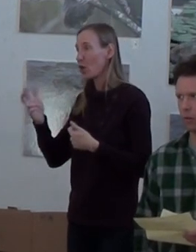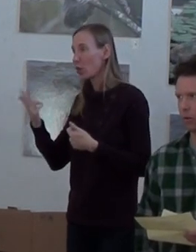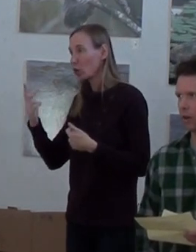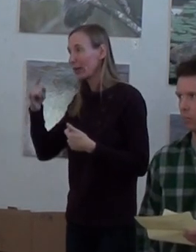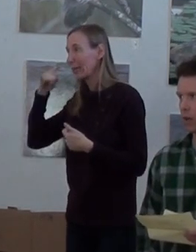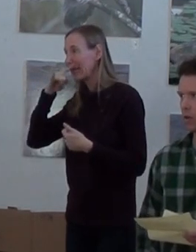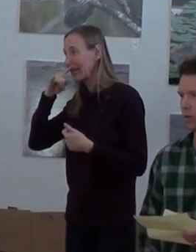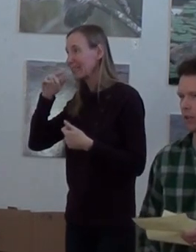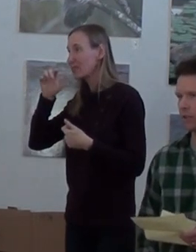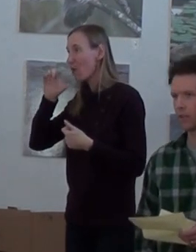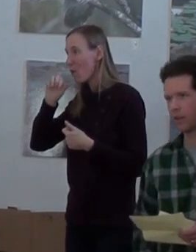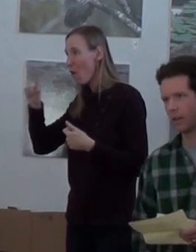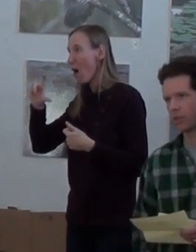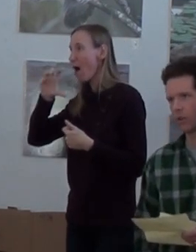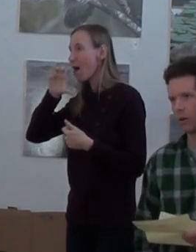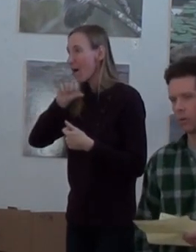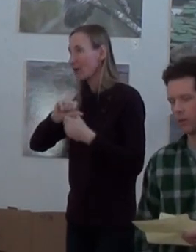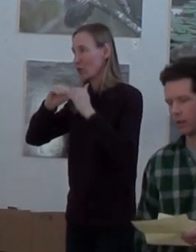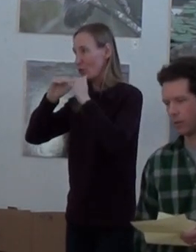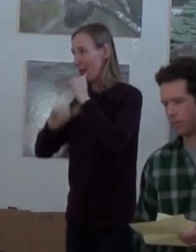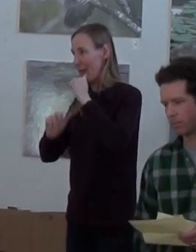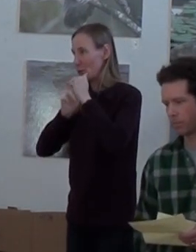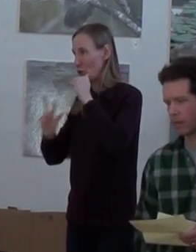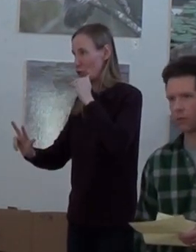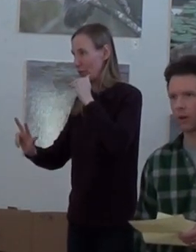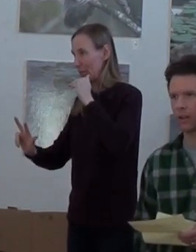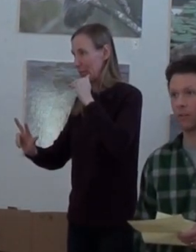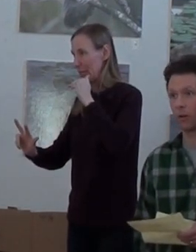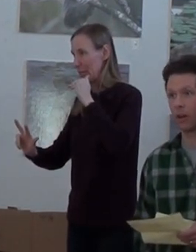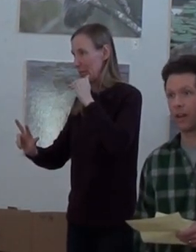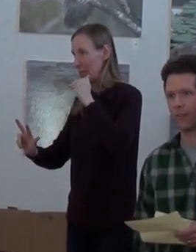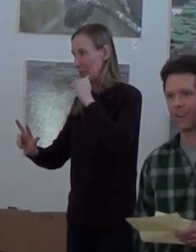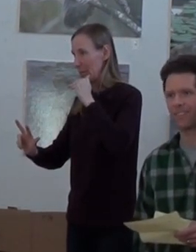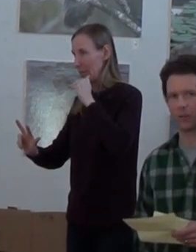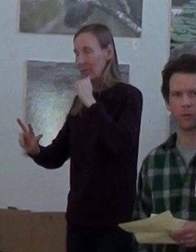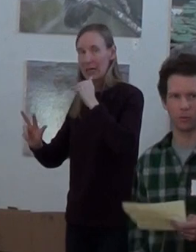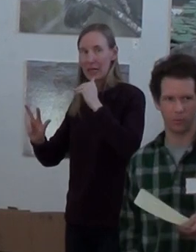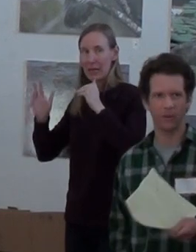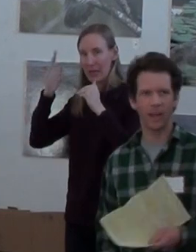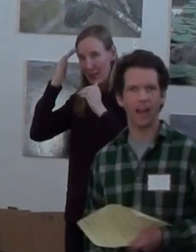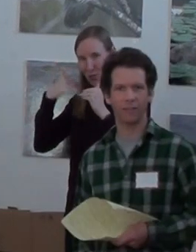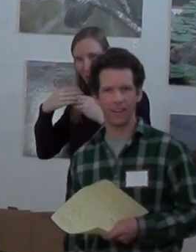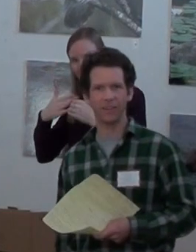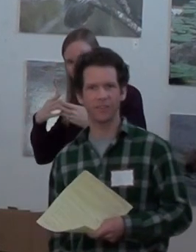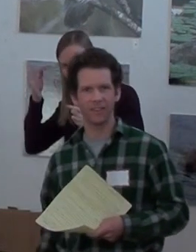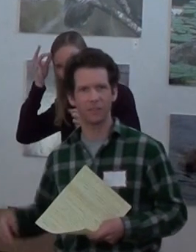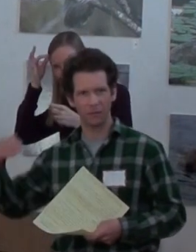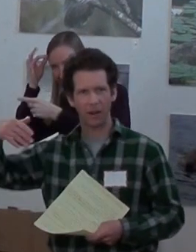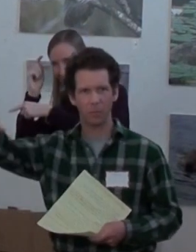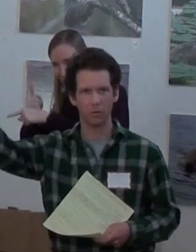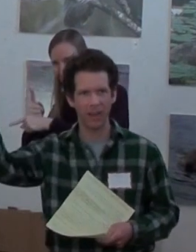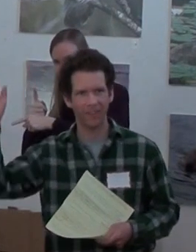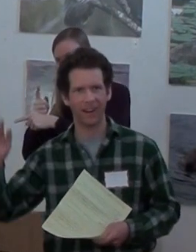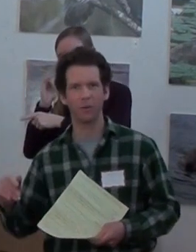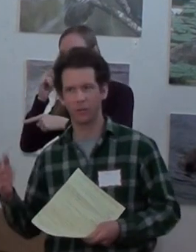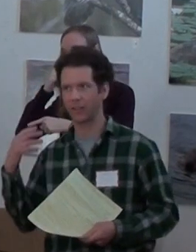so, I mean, very brand new kids. So, that's why you got the right hair, right? For those who have kids that have moved out, I always think